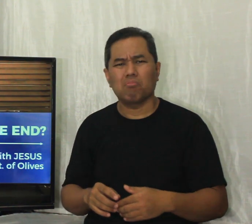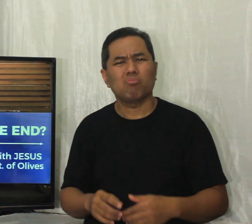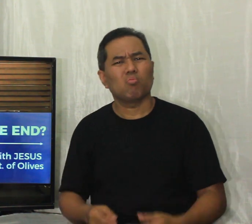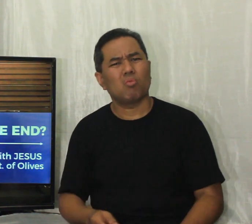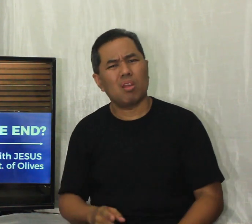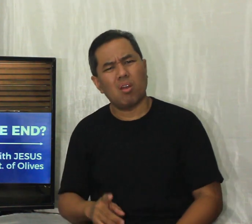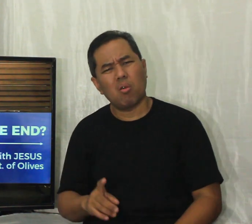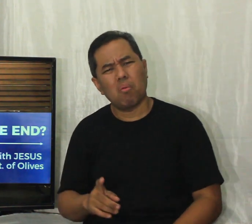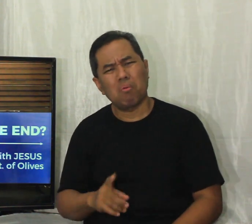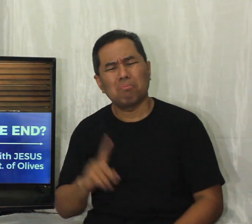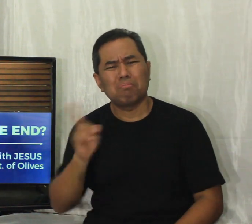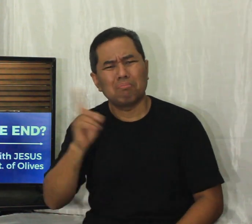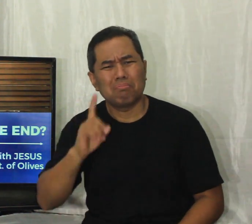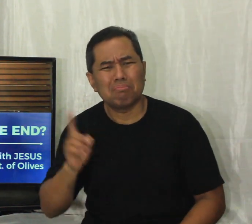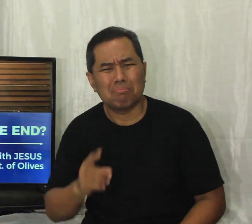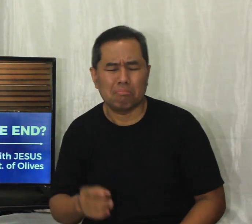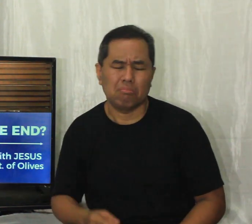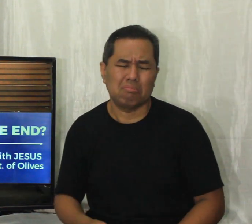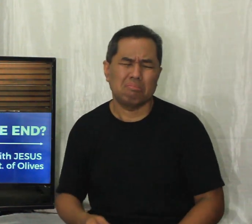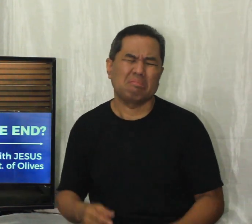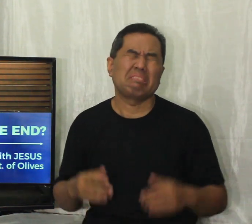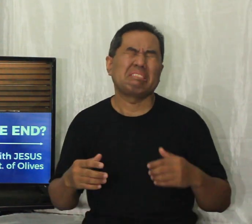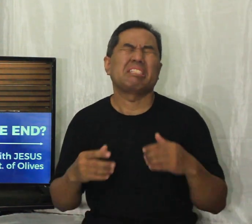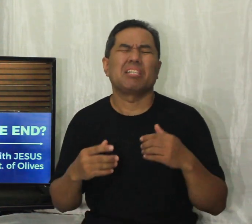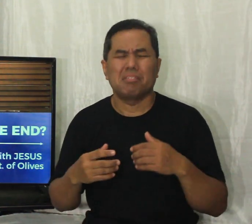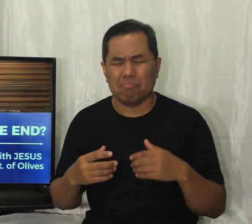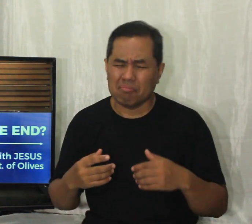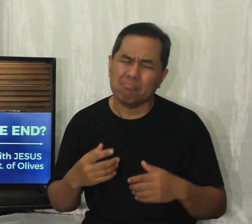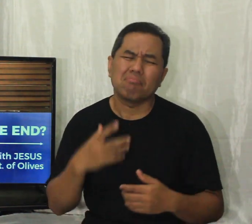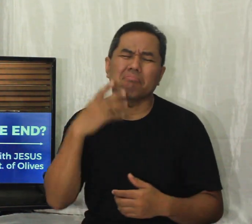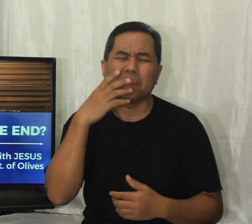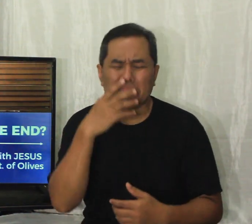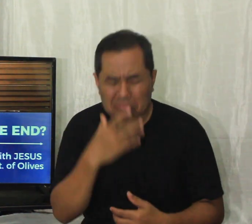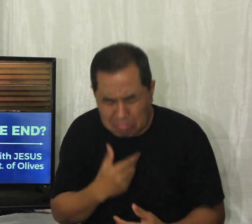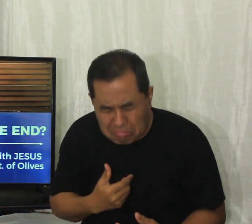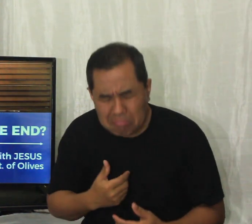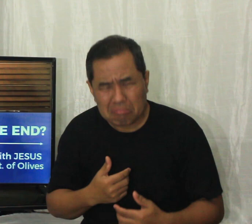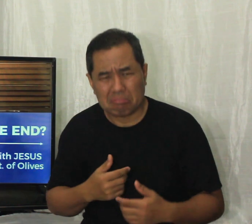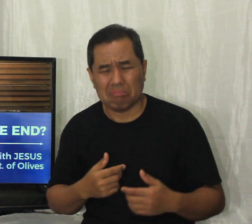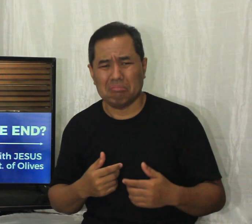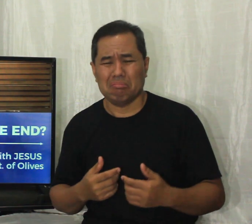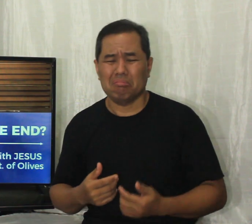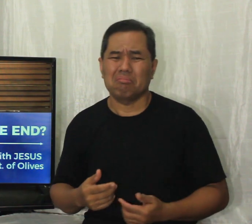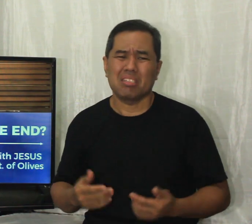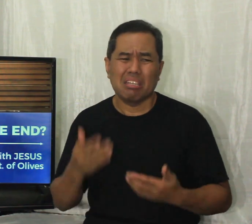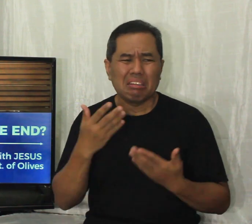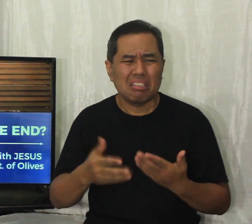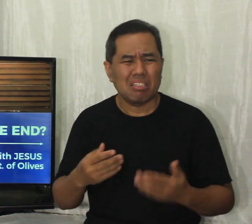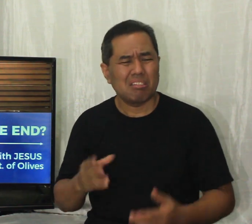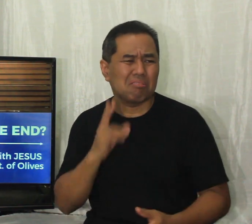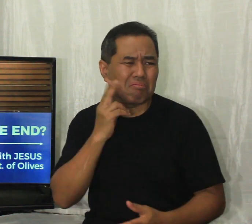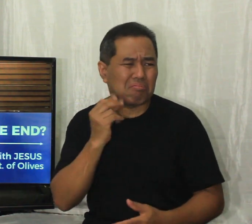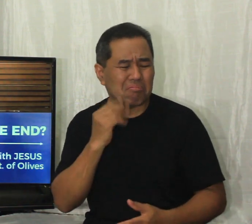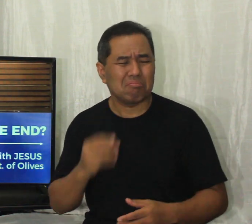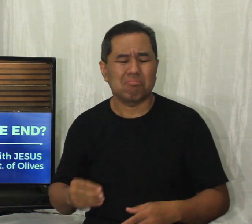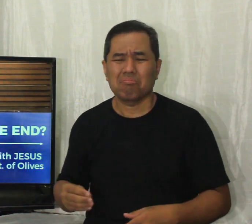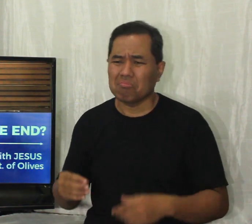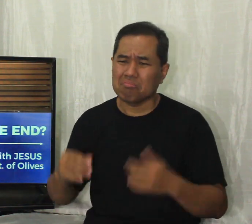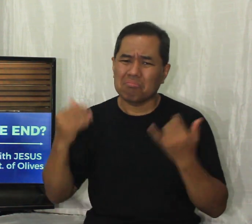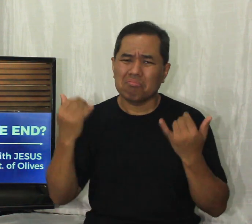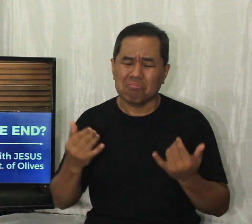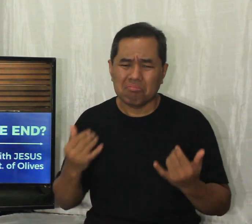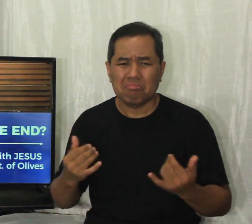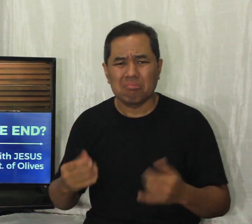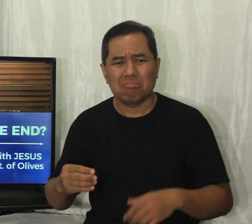of the most frustrating things that we can experience, I'm sure in this time, in this season, if you're here in the Philippines or around the world and you're